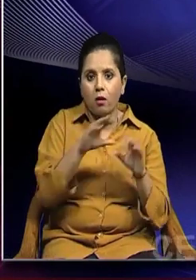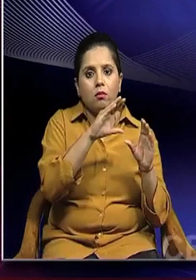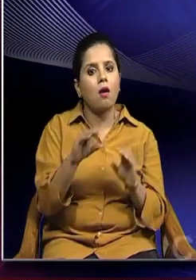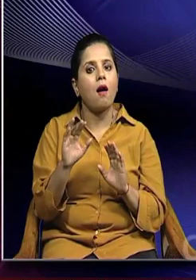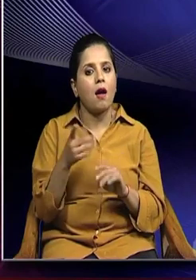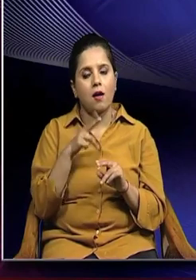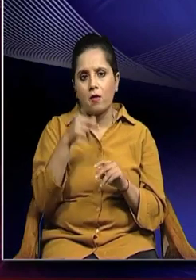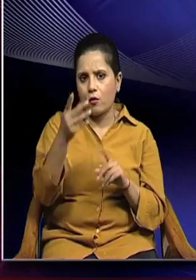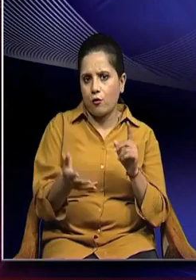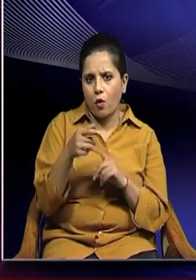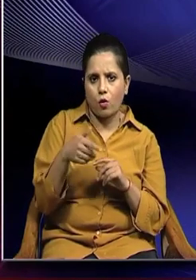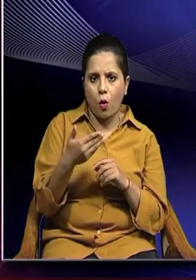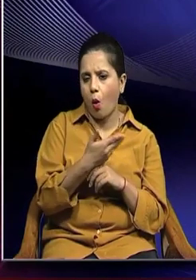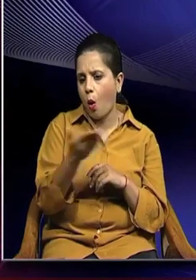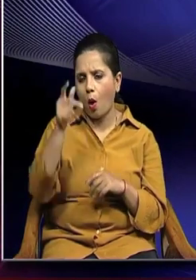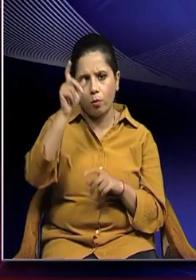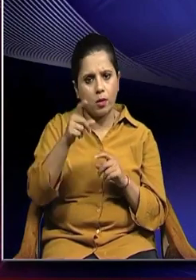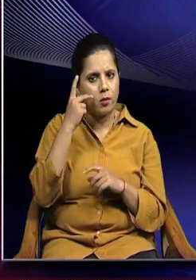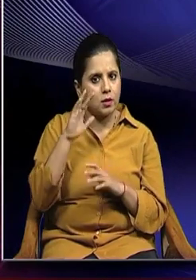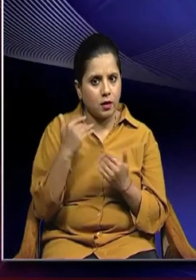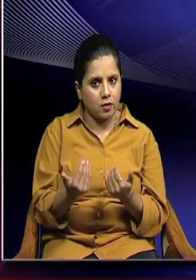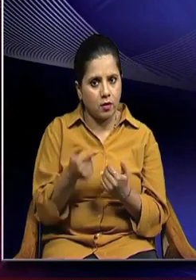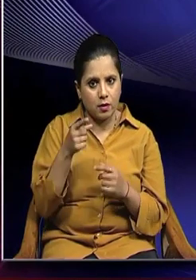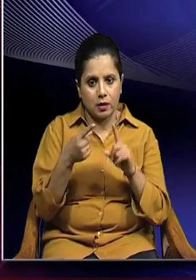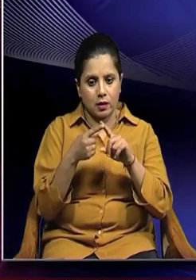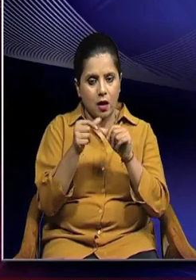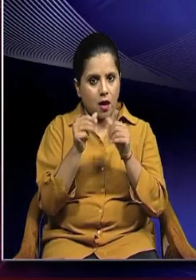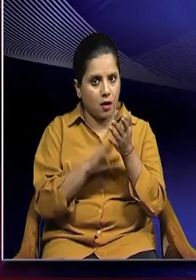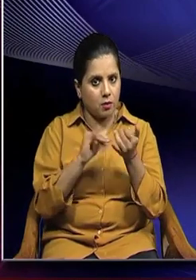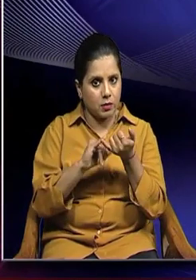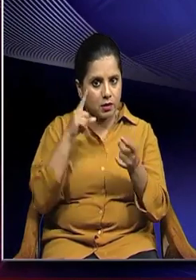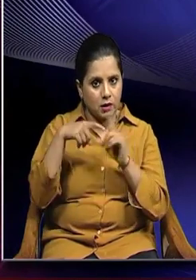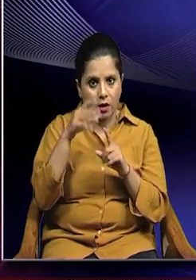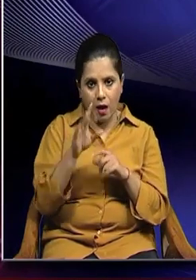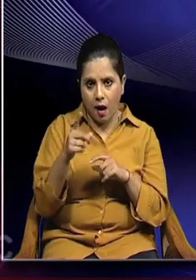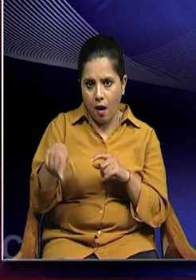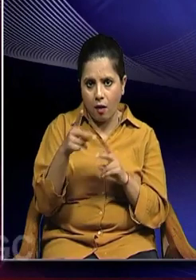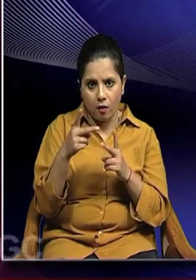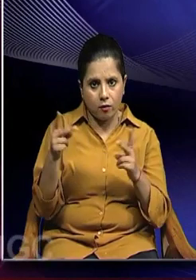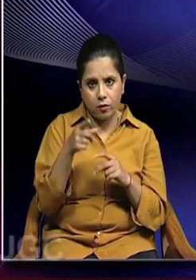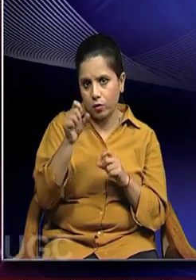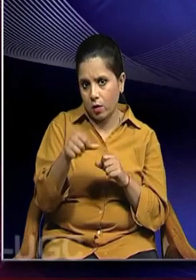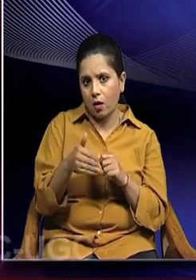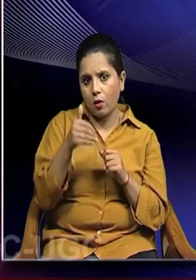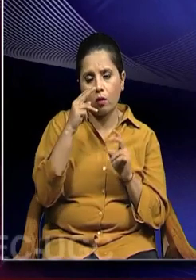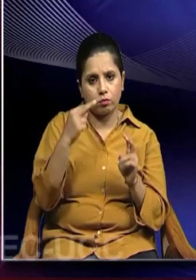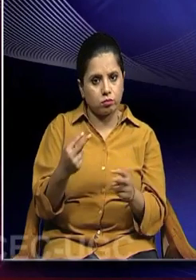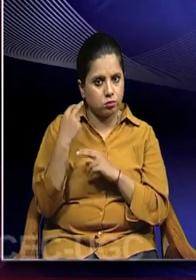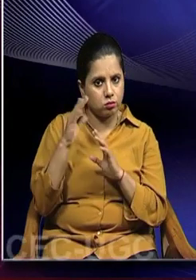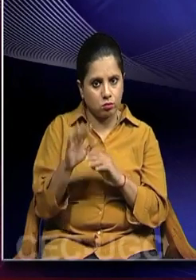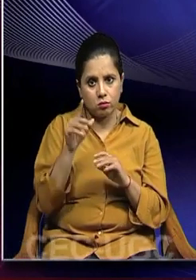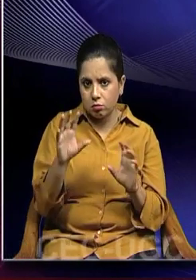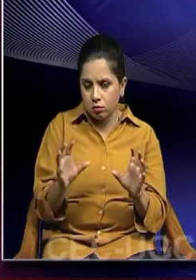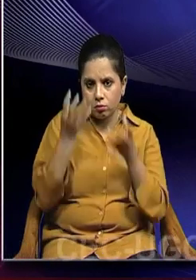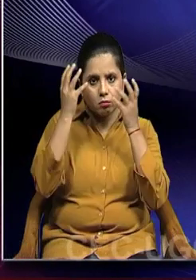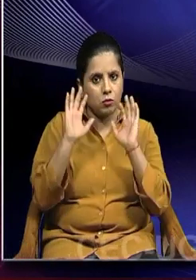If you find everyone to be of that tamasic state of mind, it means you will reflect anguish,